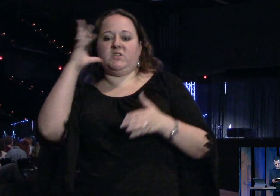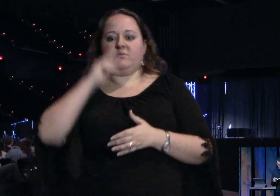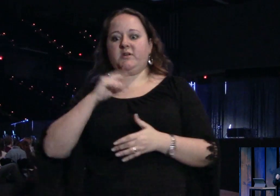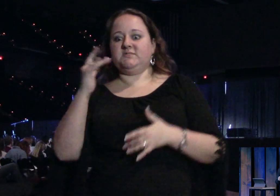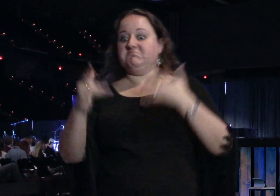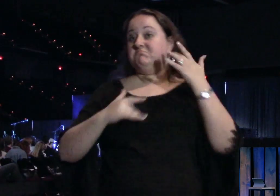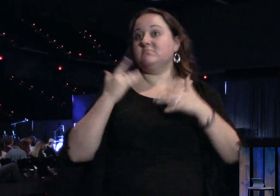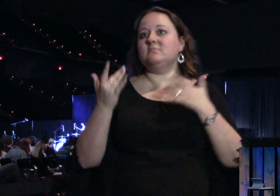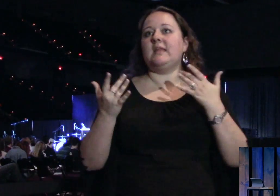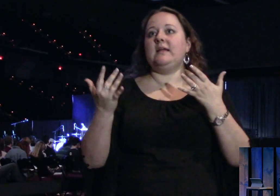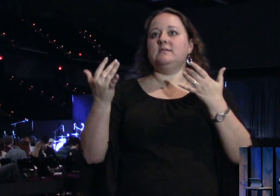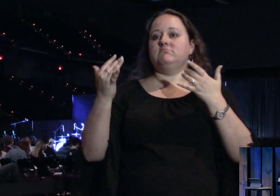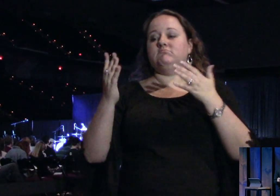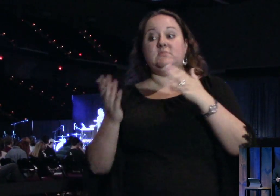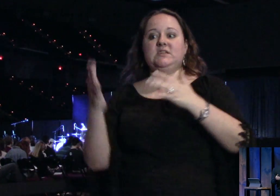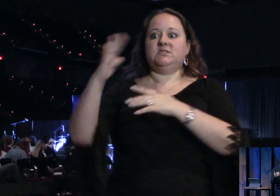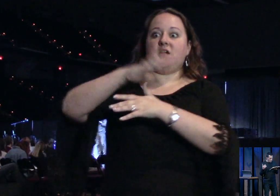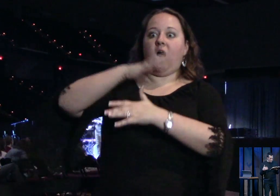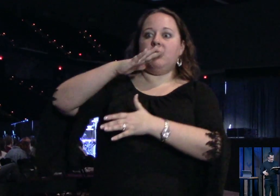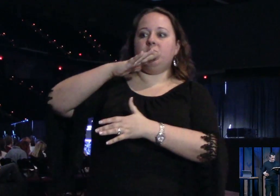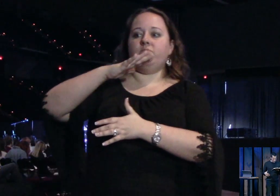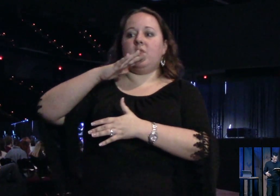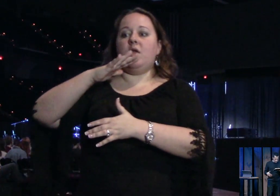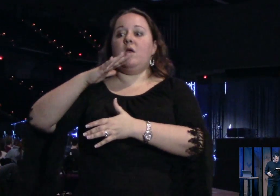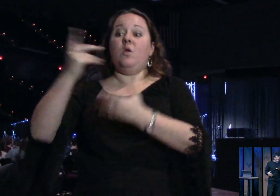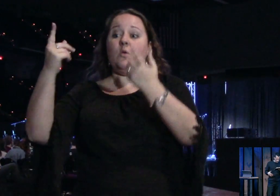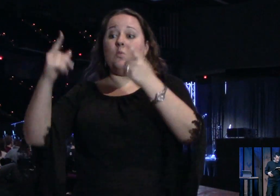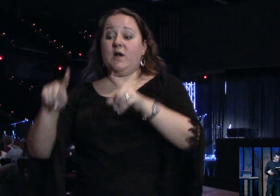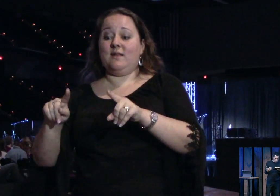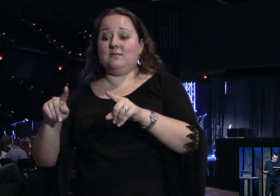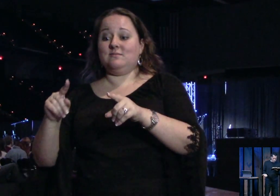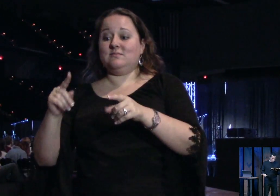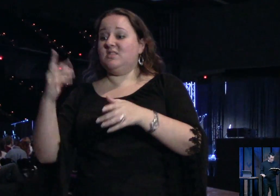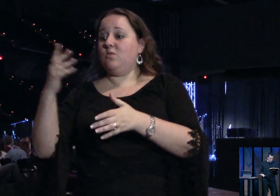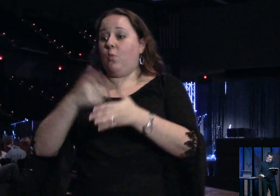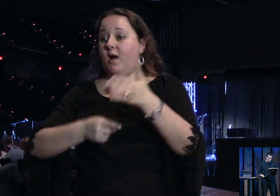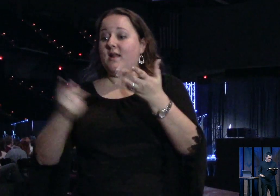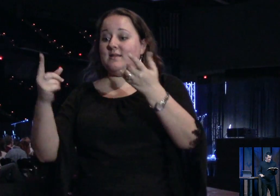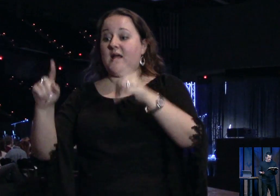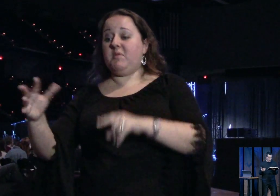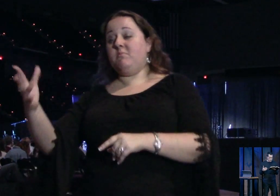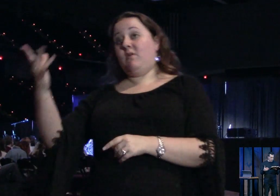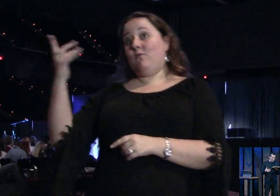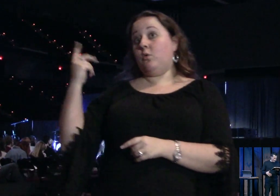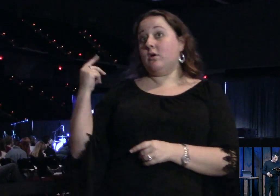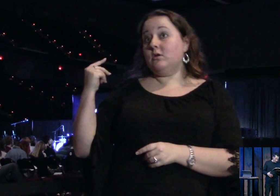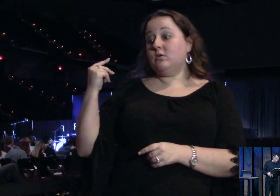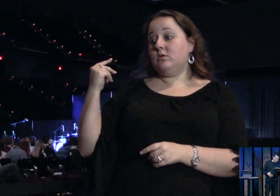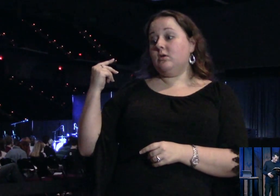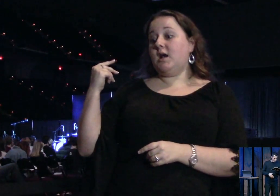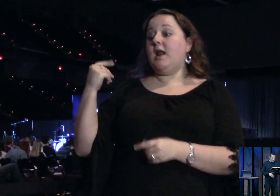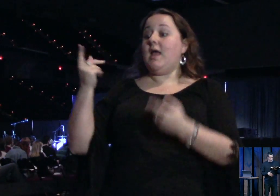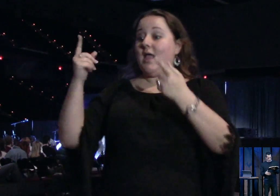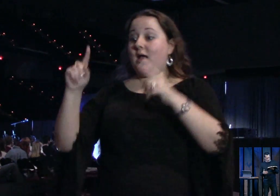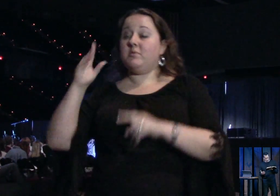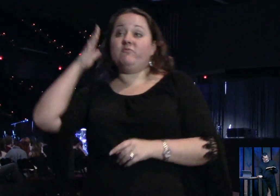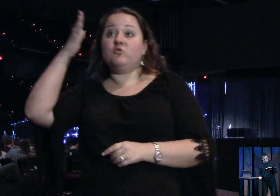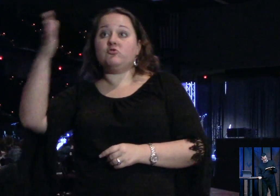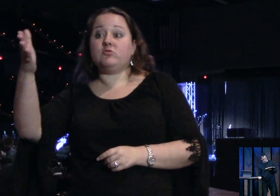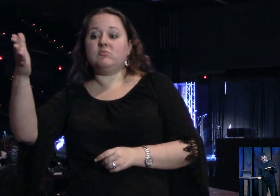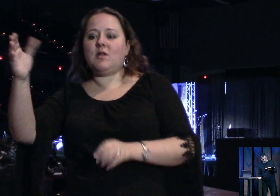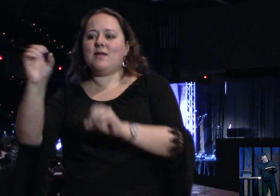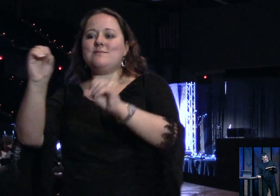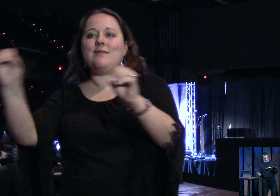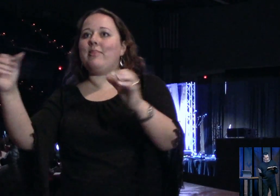in verses 9 and 10. Listen to this. He says, "What has been is what will be, and what has been done is what will